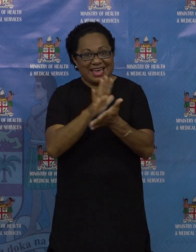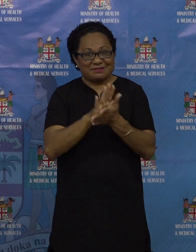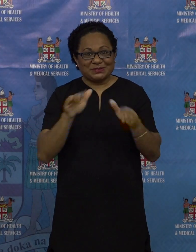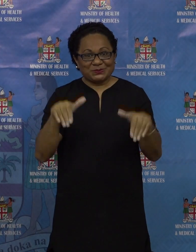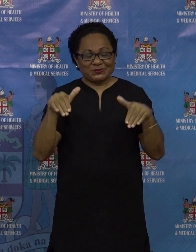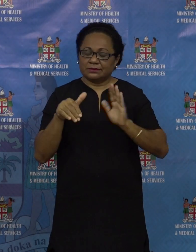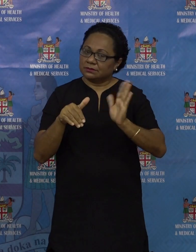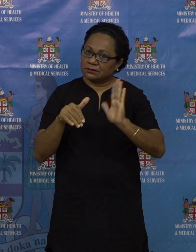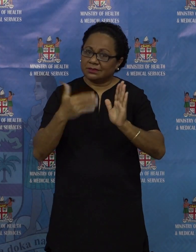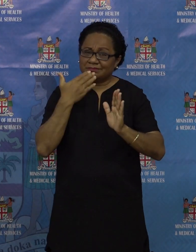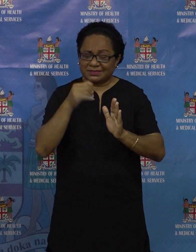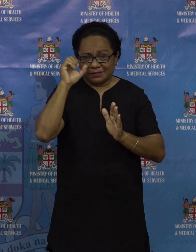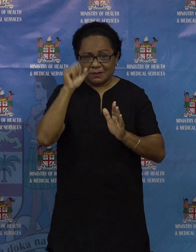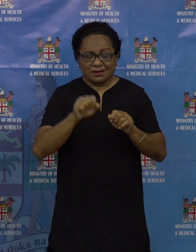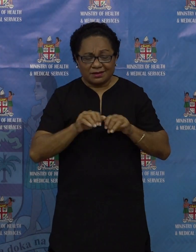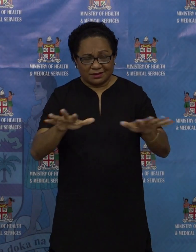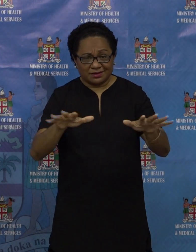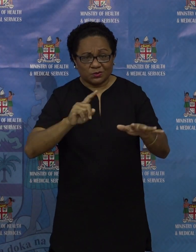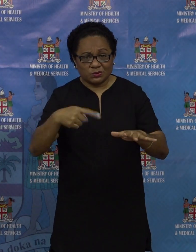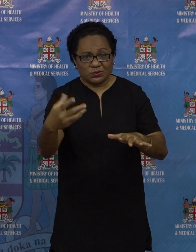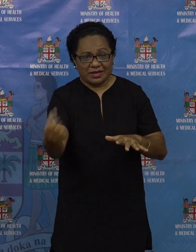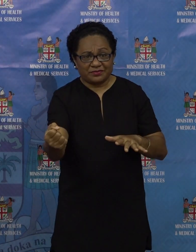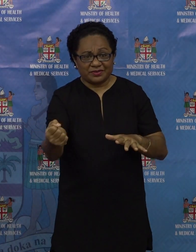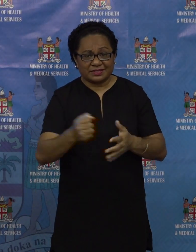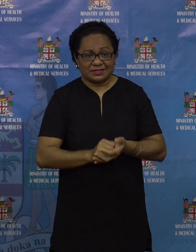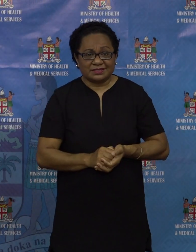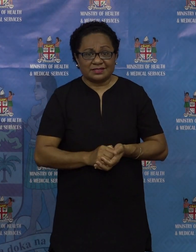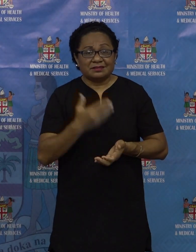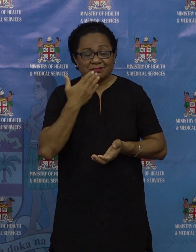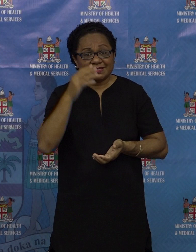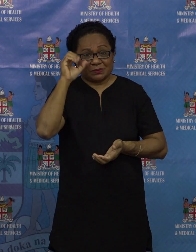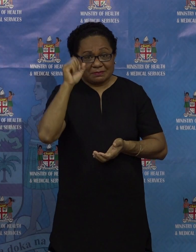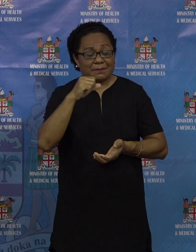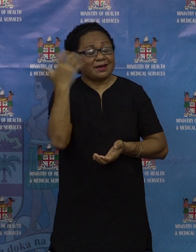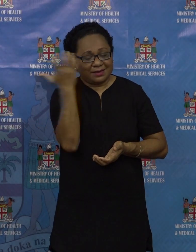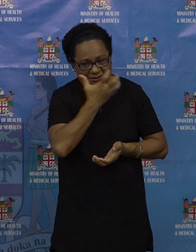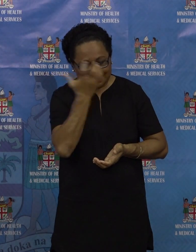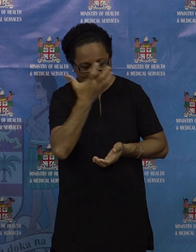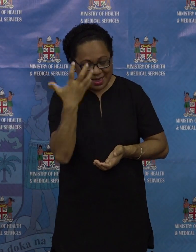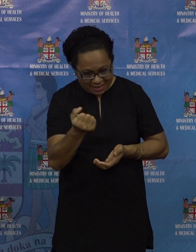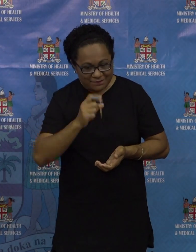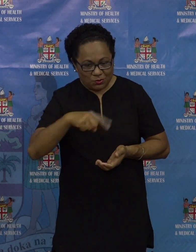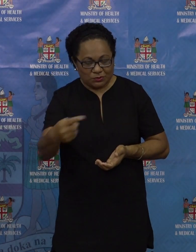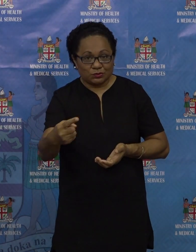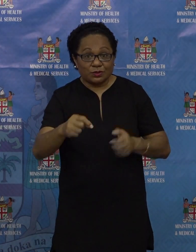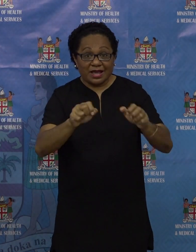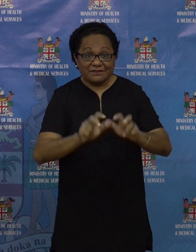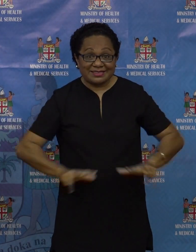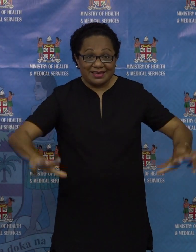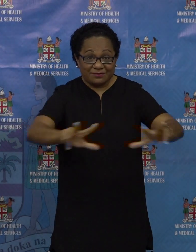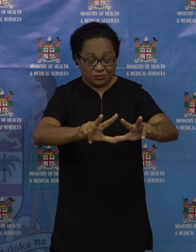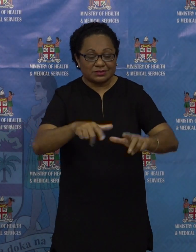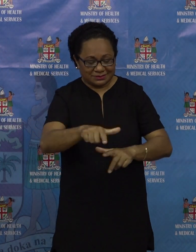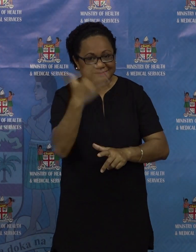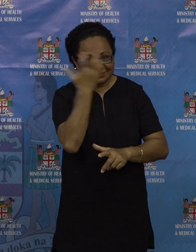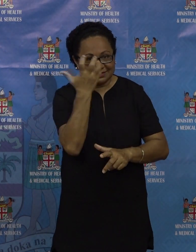over. Every technical factor shows that the risk of transmission is extremely high across Viti Levu.